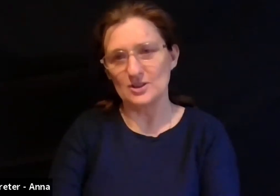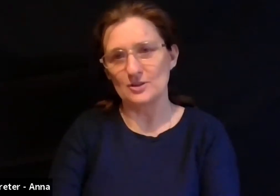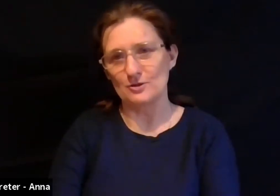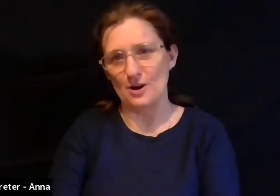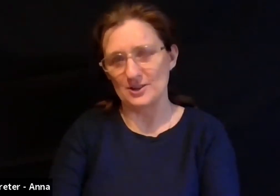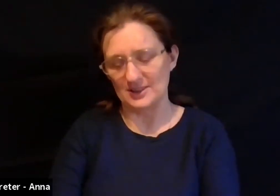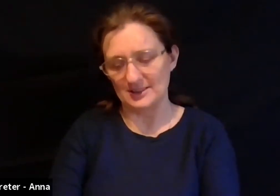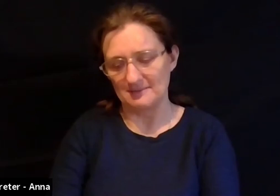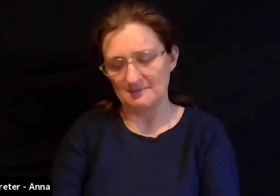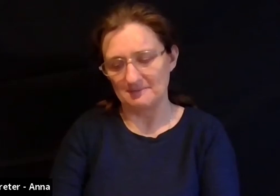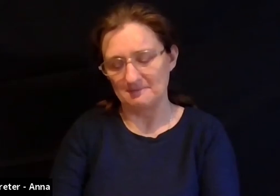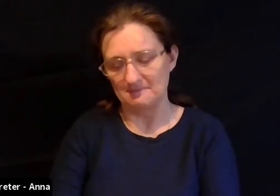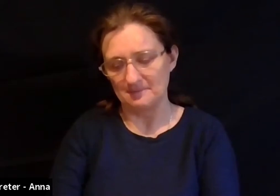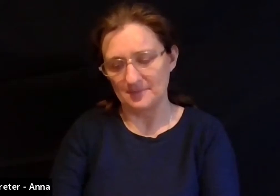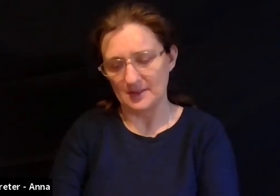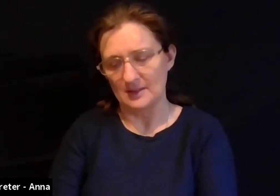Hold on to the cross,